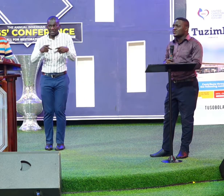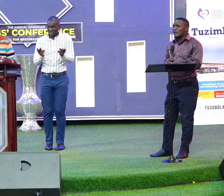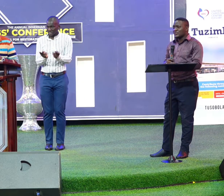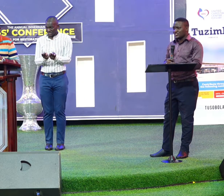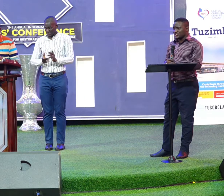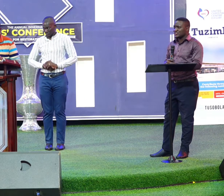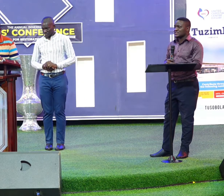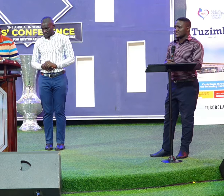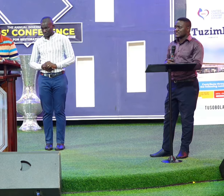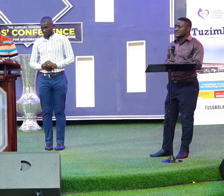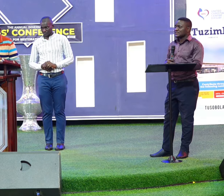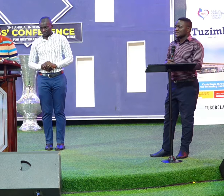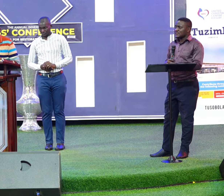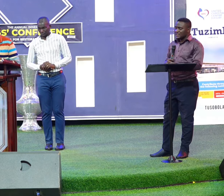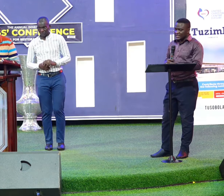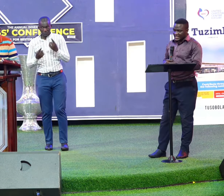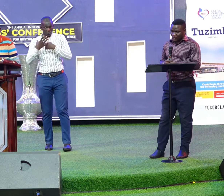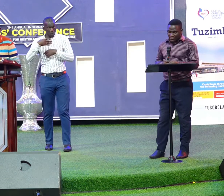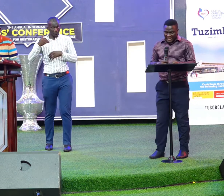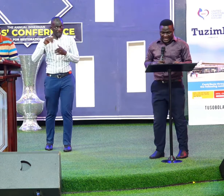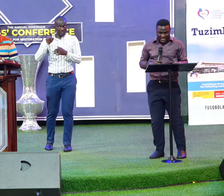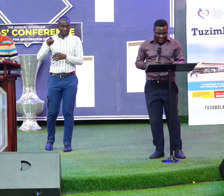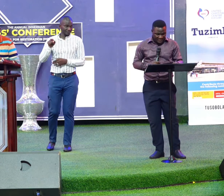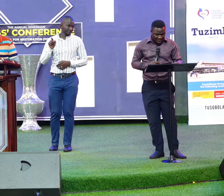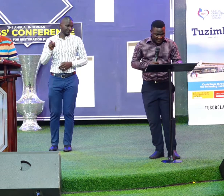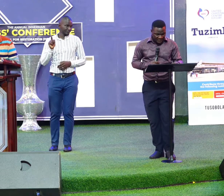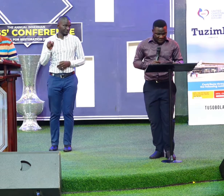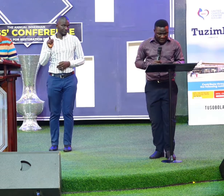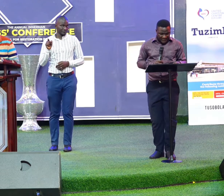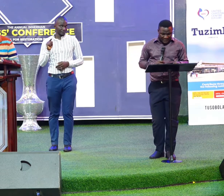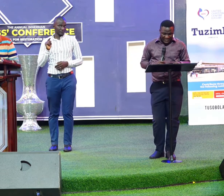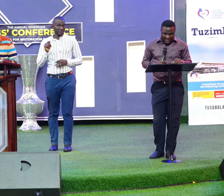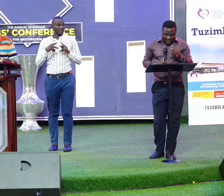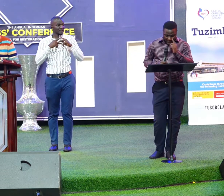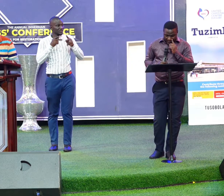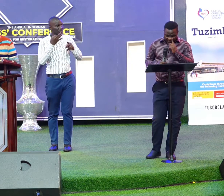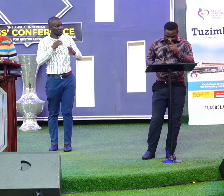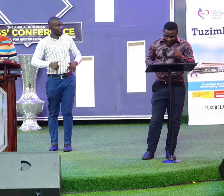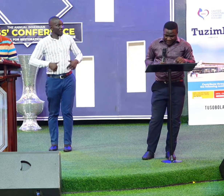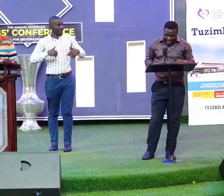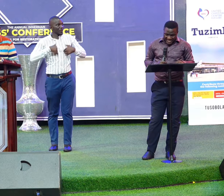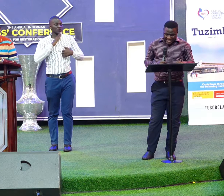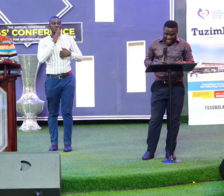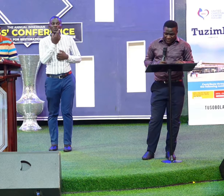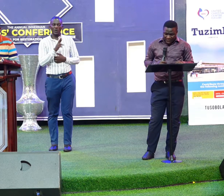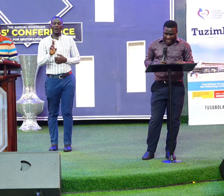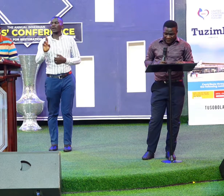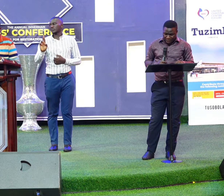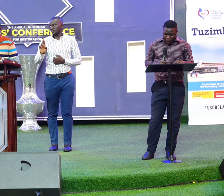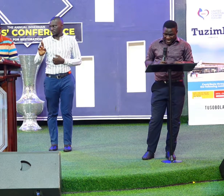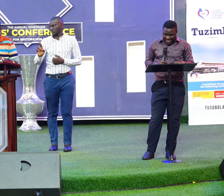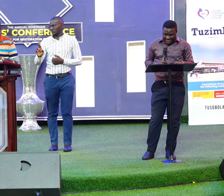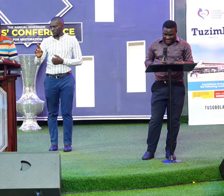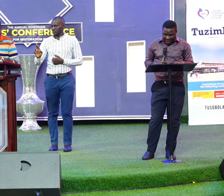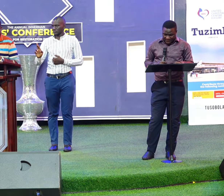restored into our positions. Today one. Let us go back here. Ntandikwa y'obulamu okutereera. that for the beginning of life to